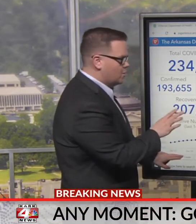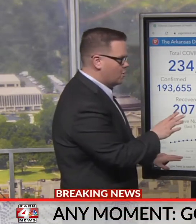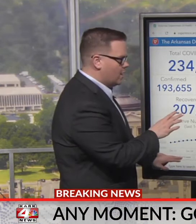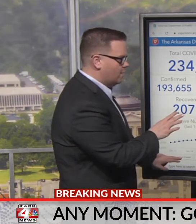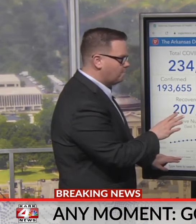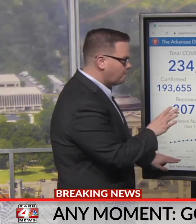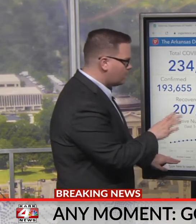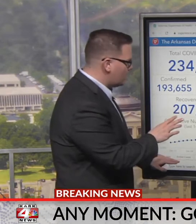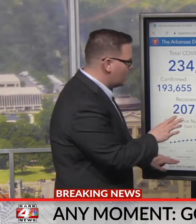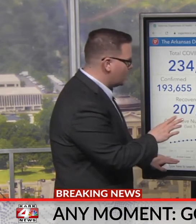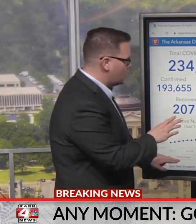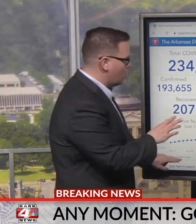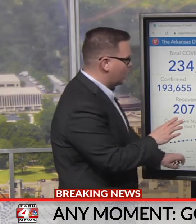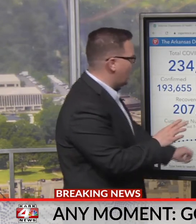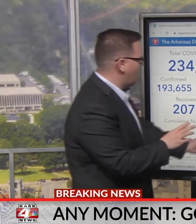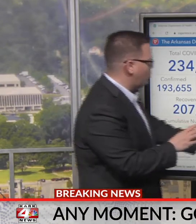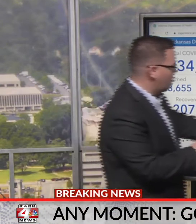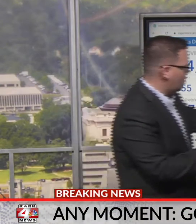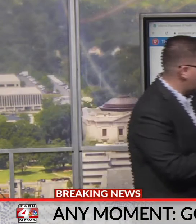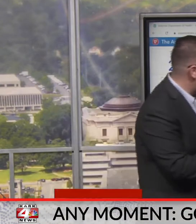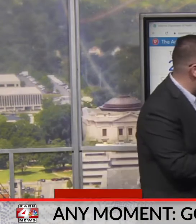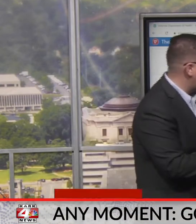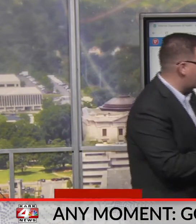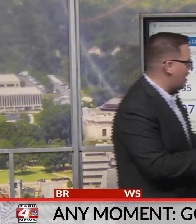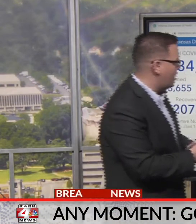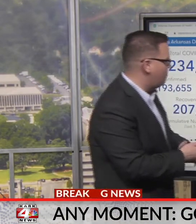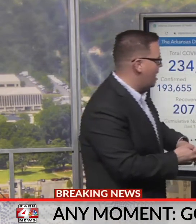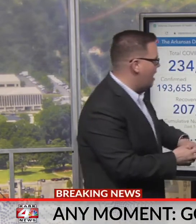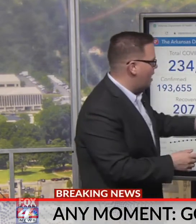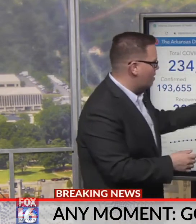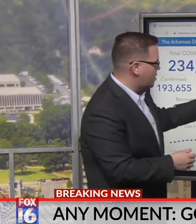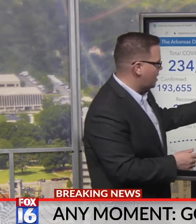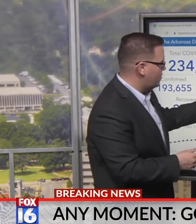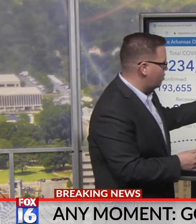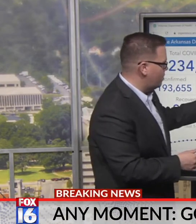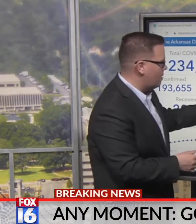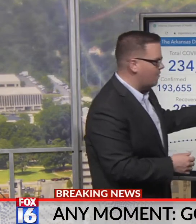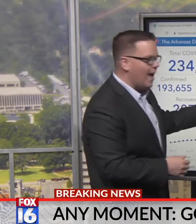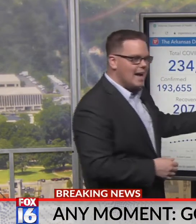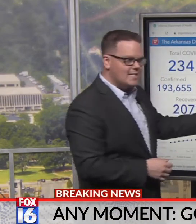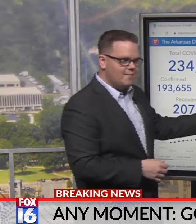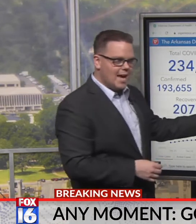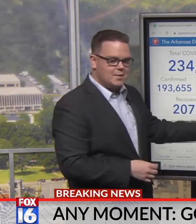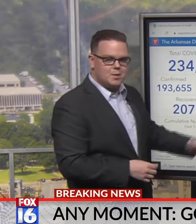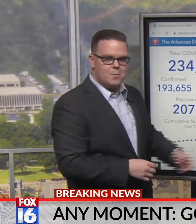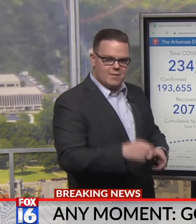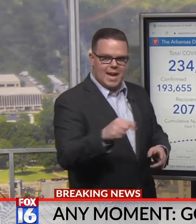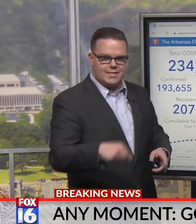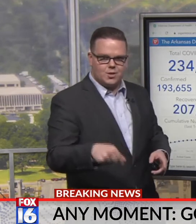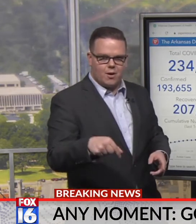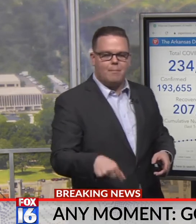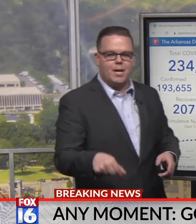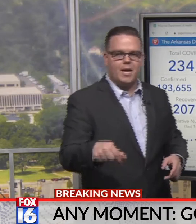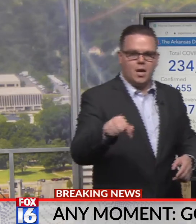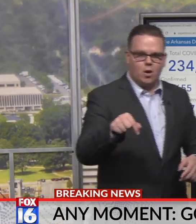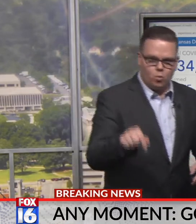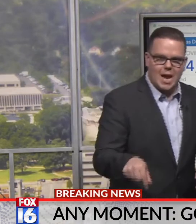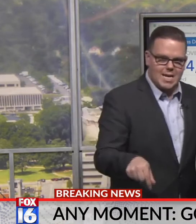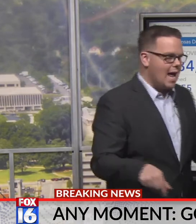numbers started totaling up. When you look at Pulaski County, it also gives you the number of active cases, meaning the cases are